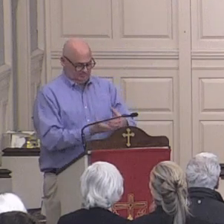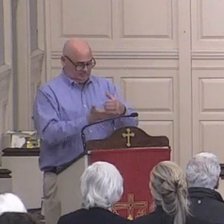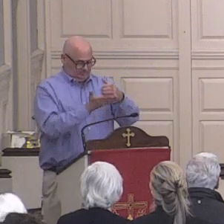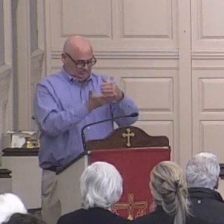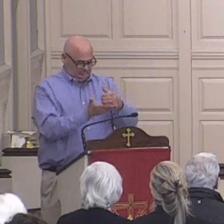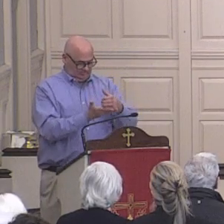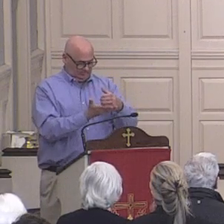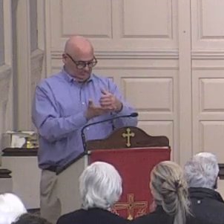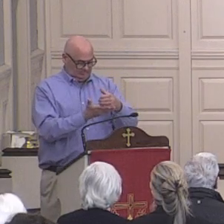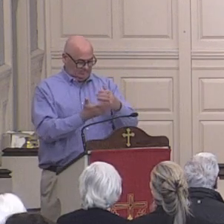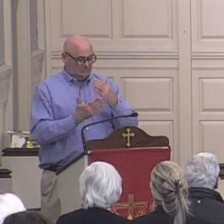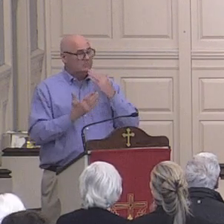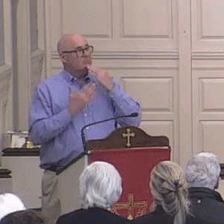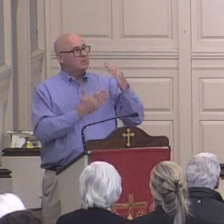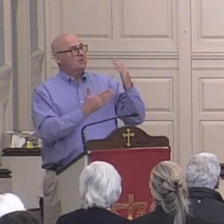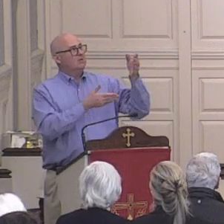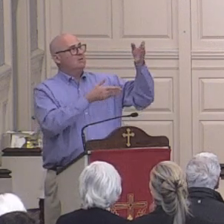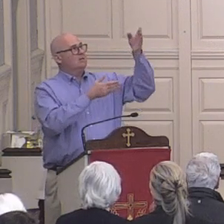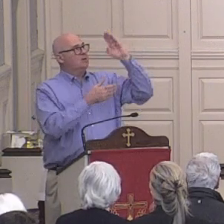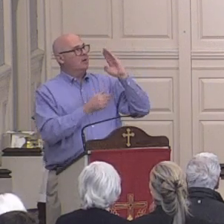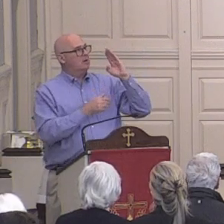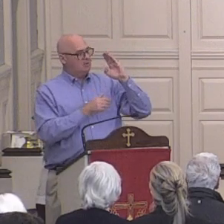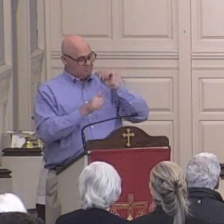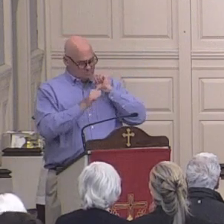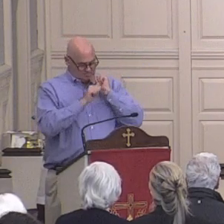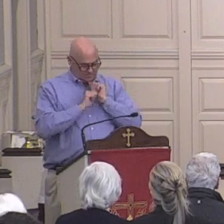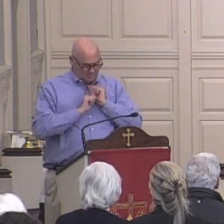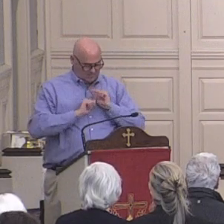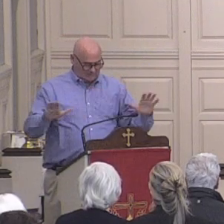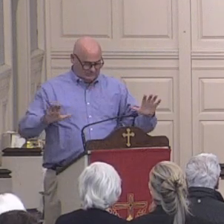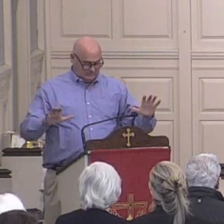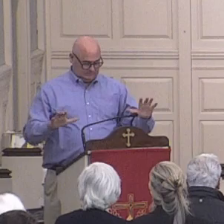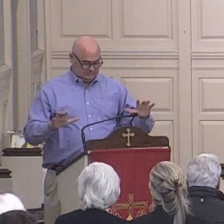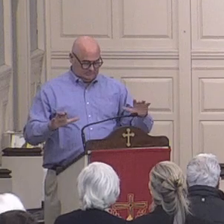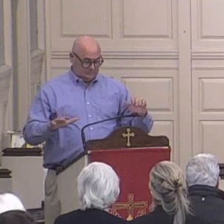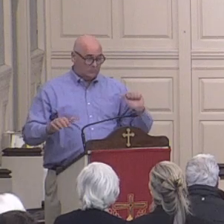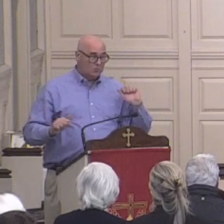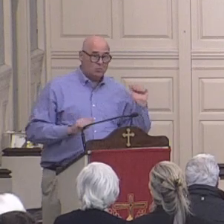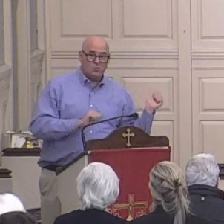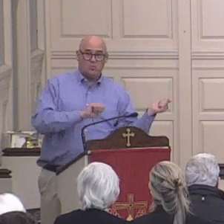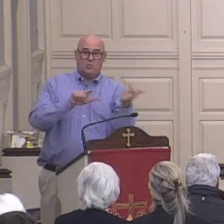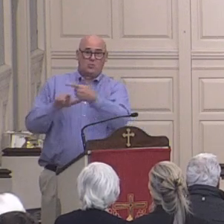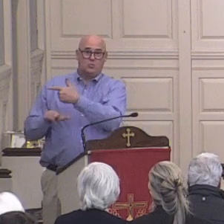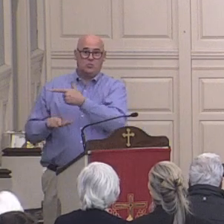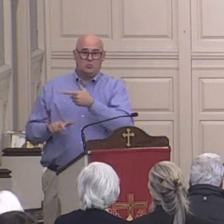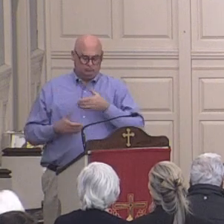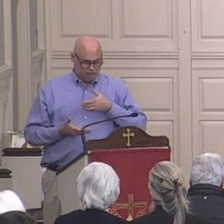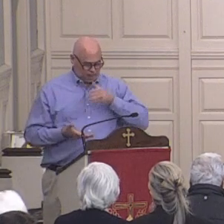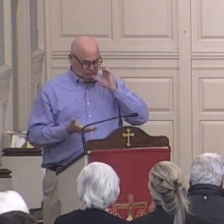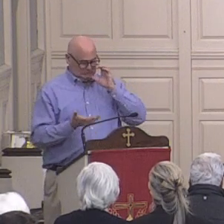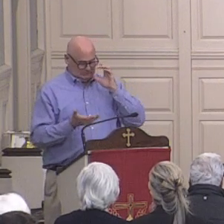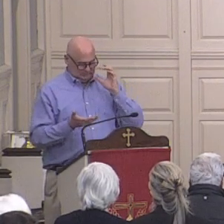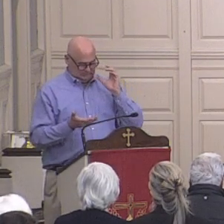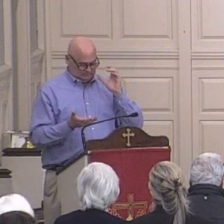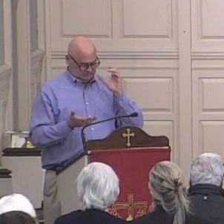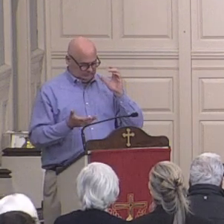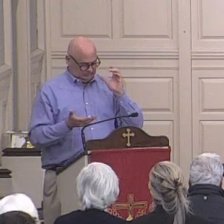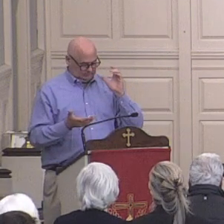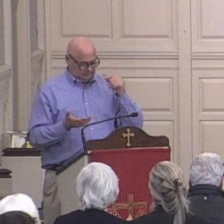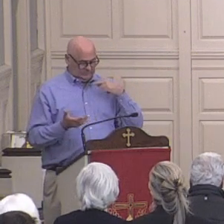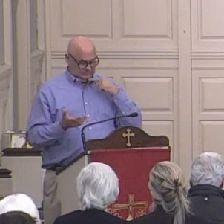Then he took a cup, gave thanks, and gave it to them. And they all drank from